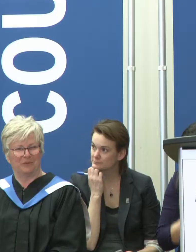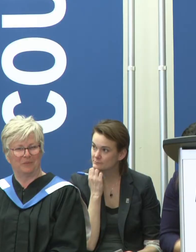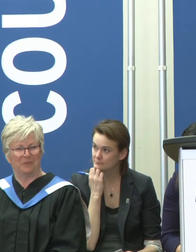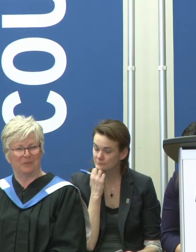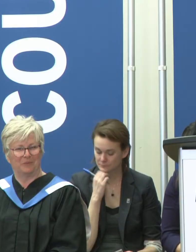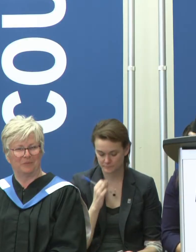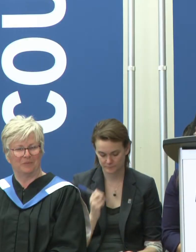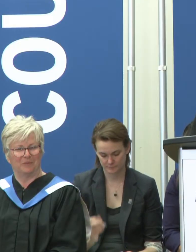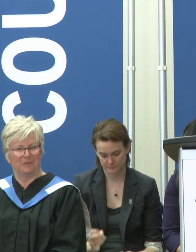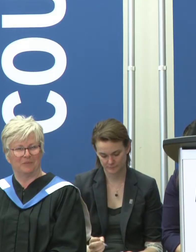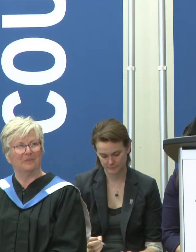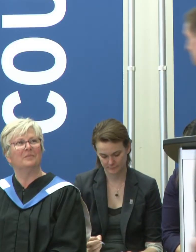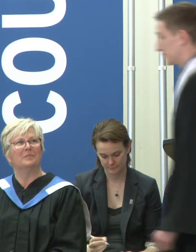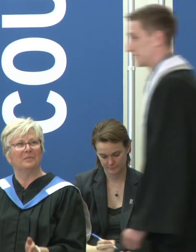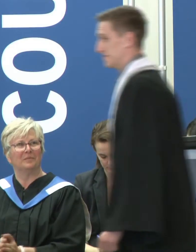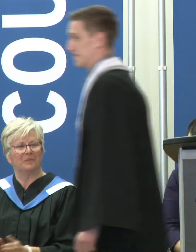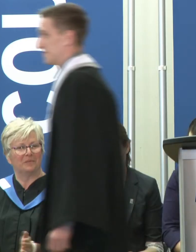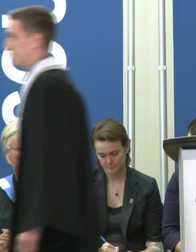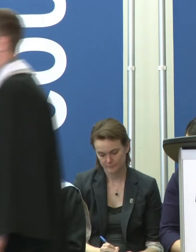Matthew Corbett.